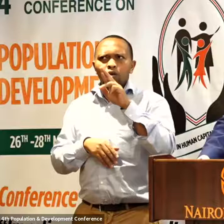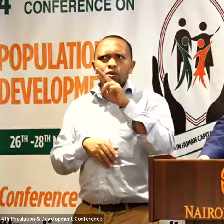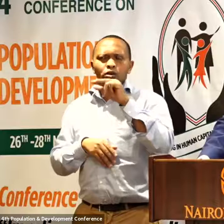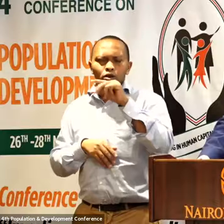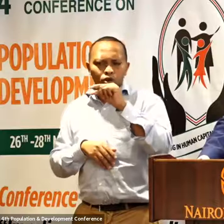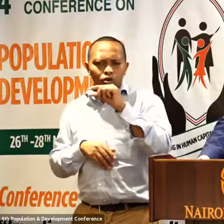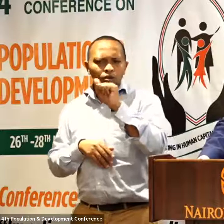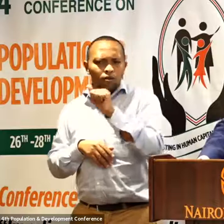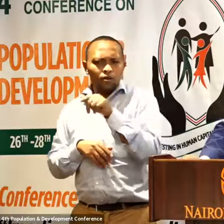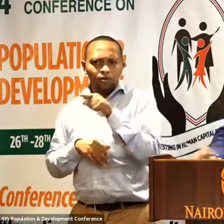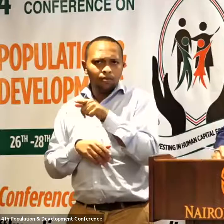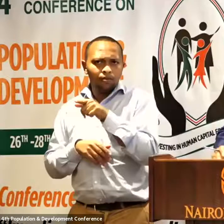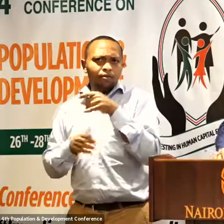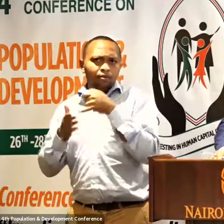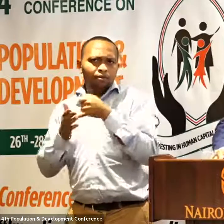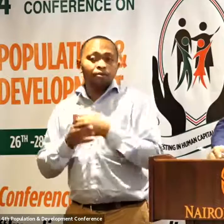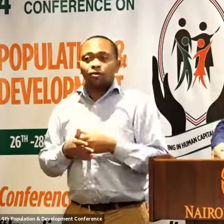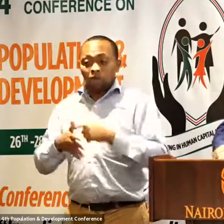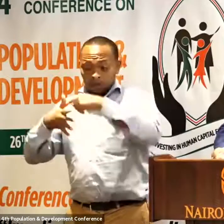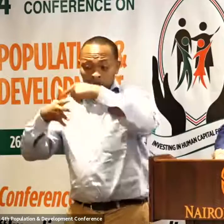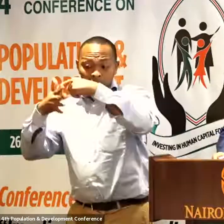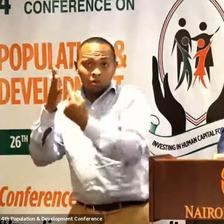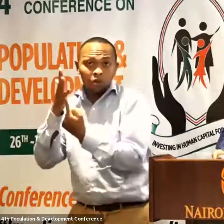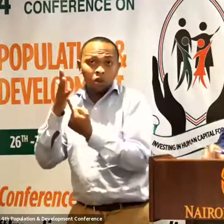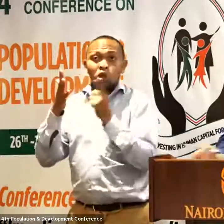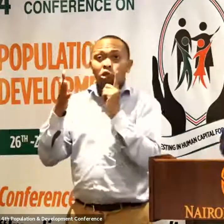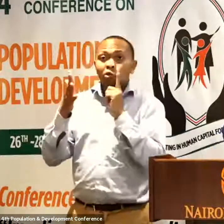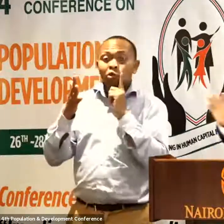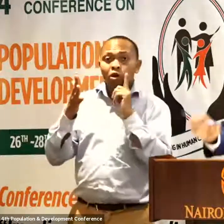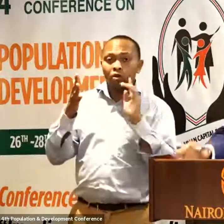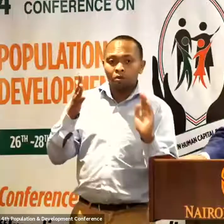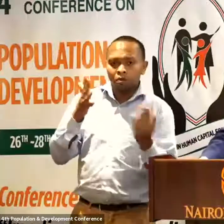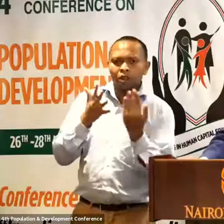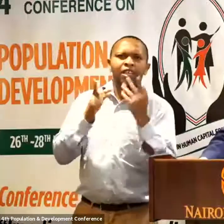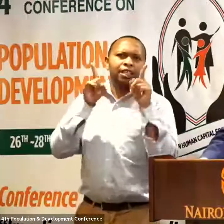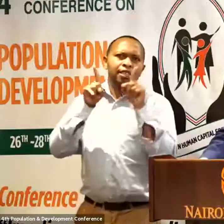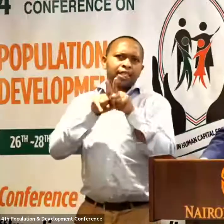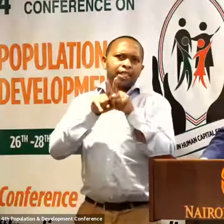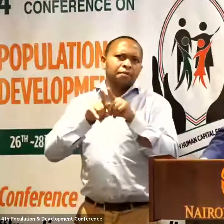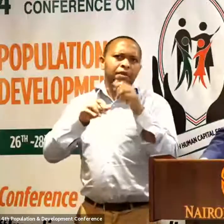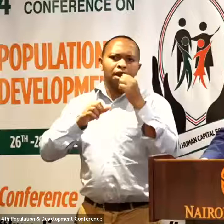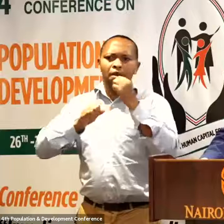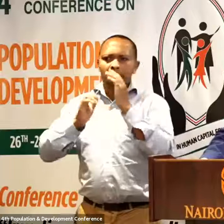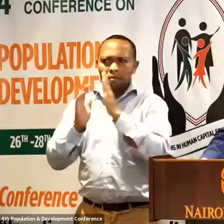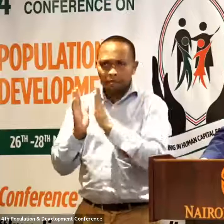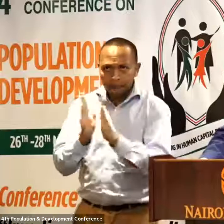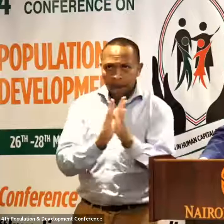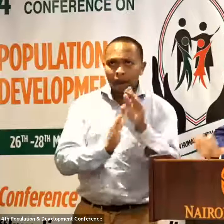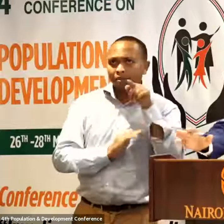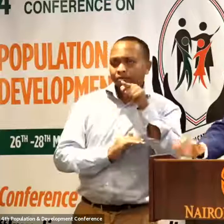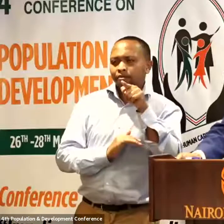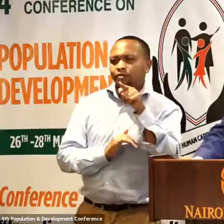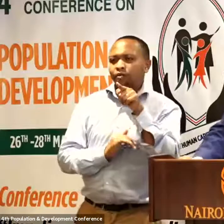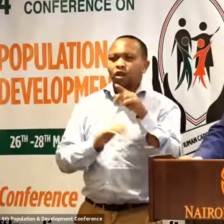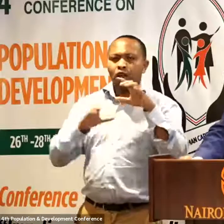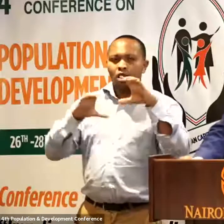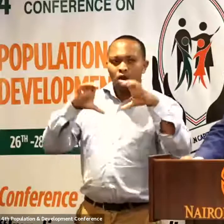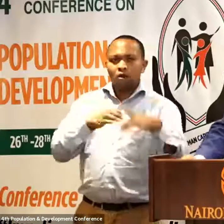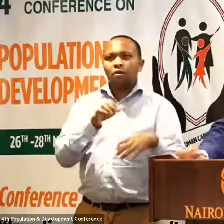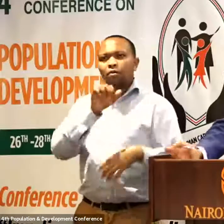Arts, University of Nairobi. So that will be the first session, and that will be given to the same. We're going to have the same arrangement. We're going to have 5